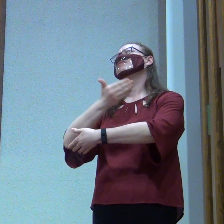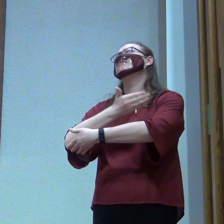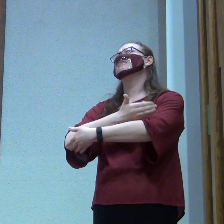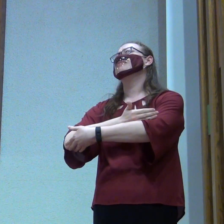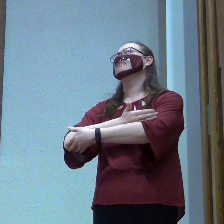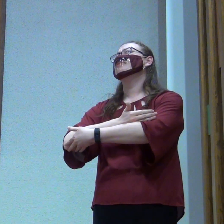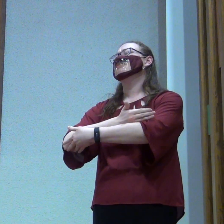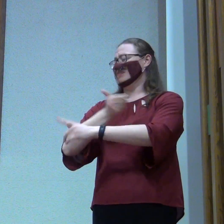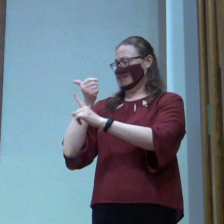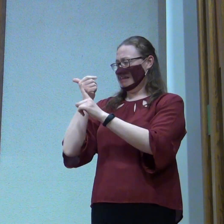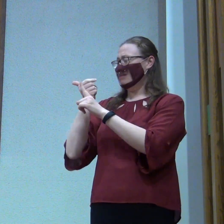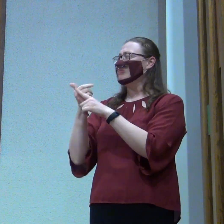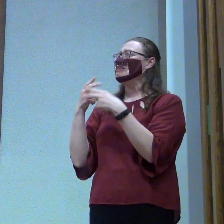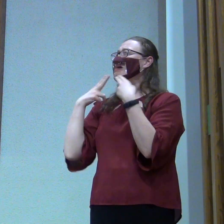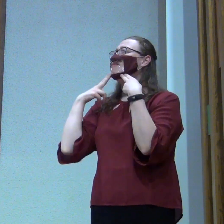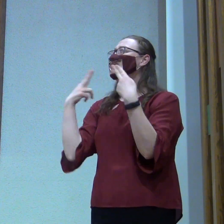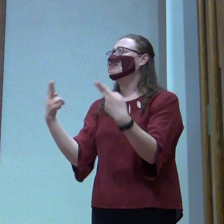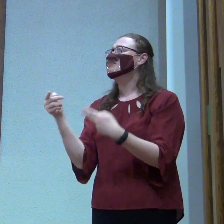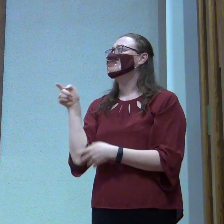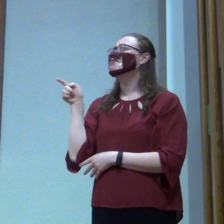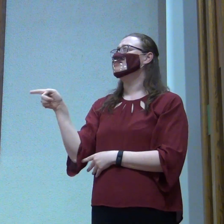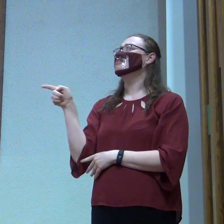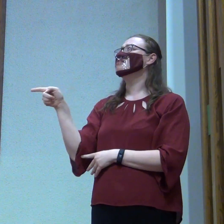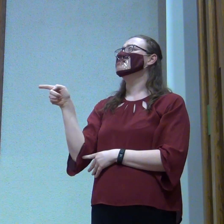innocent as he was,